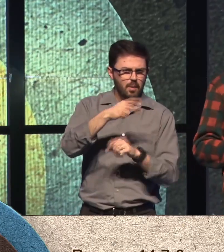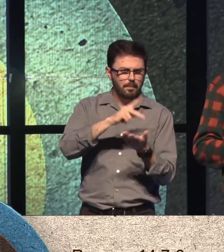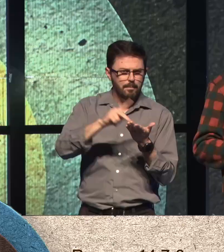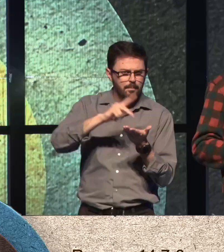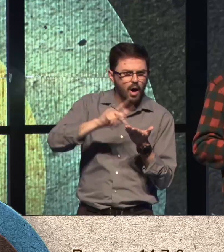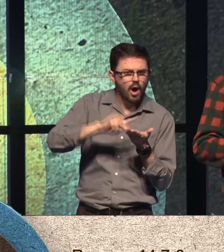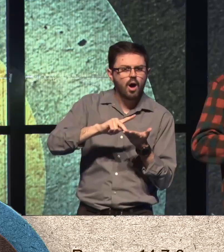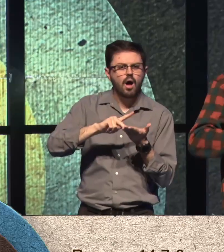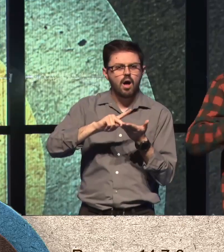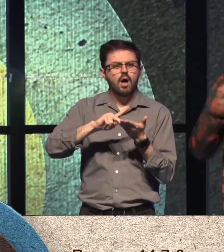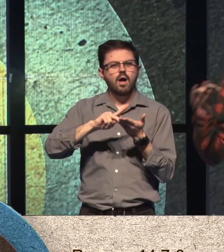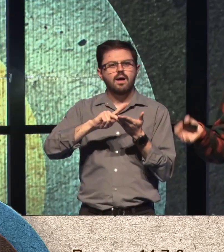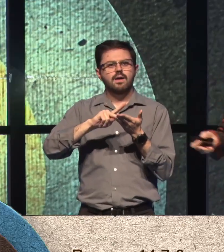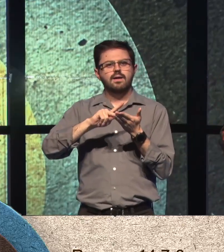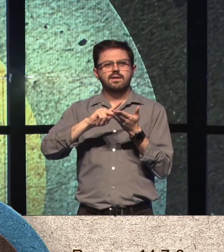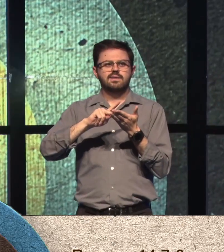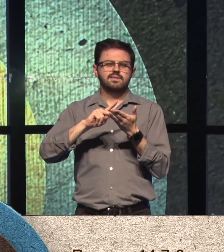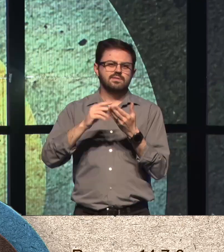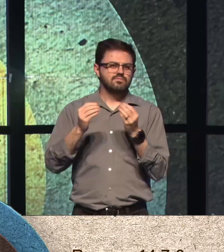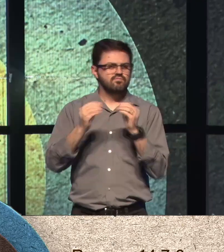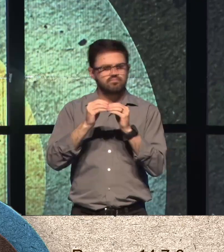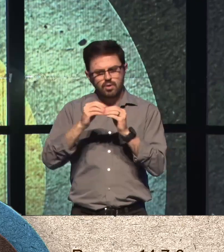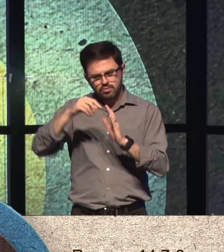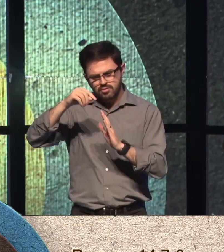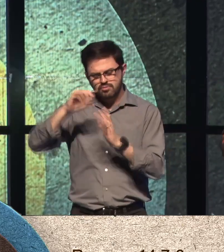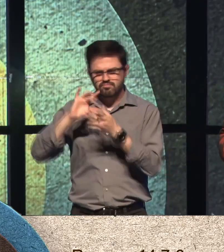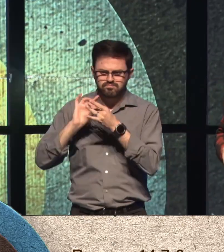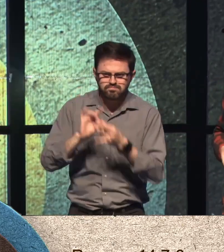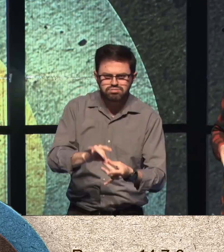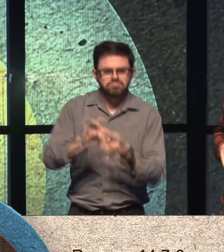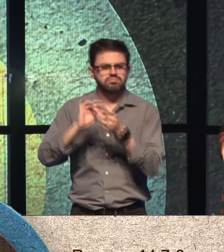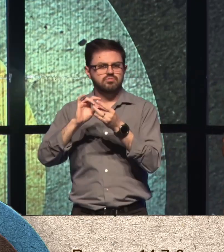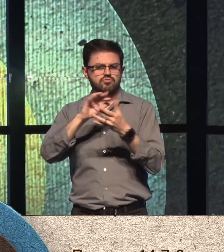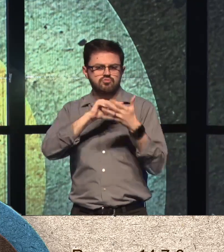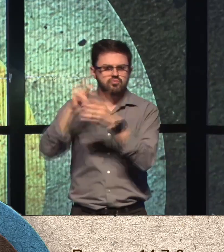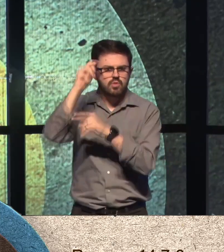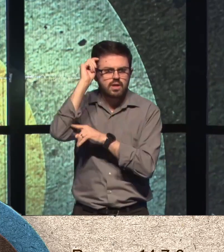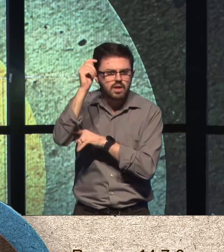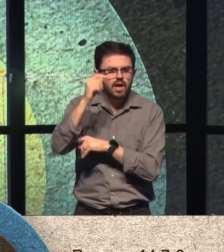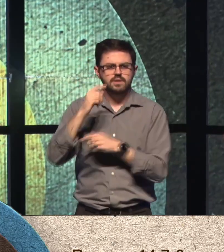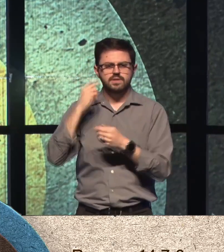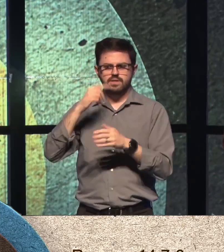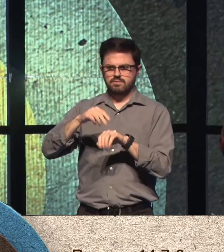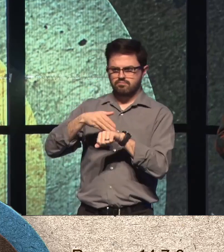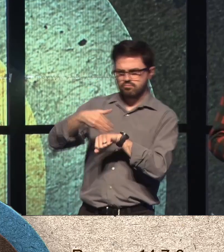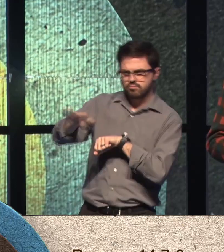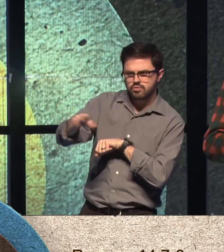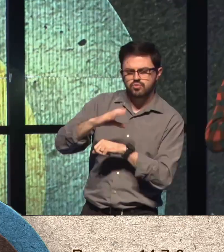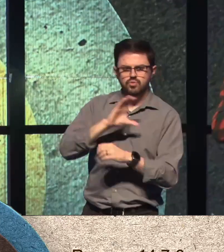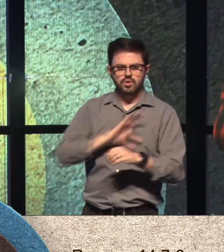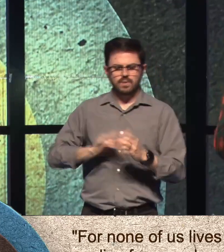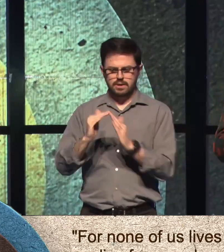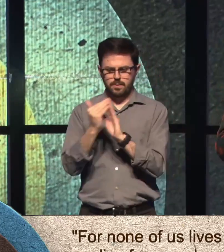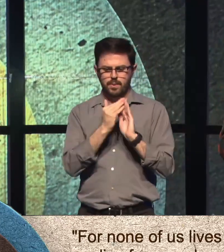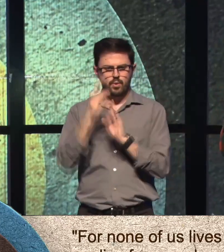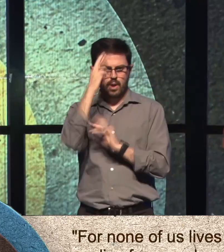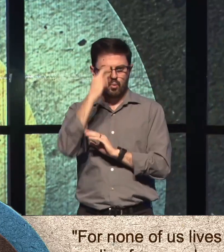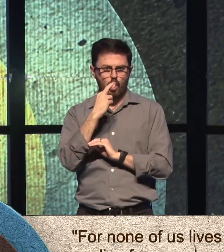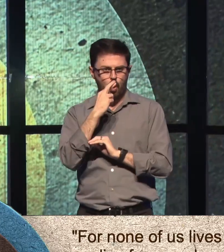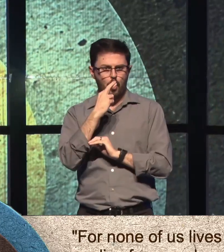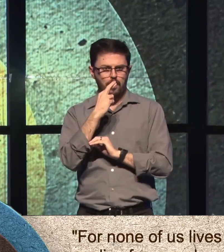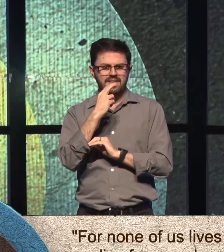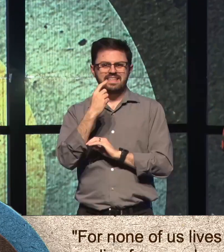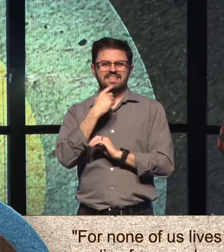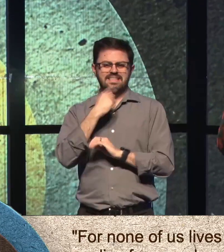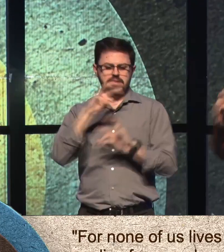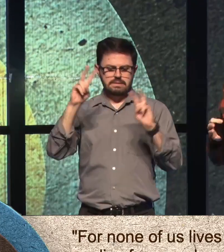Apostle Paul, probably his most theological letter, writing to a Christian community that lived in Rome. And this is what he writes. He says, none of us lives